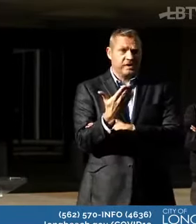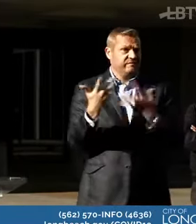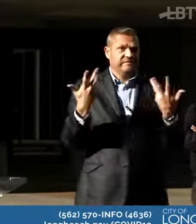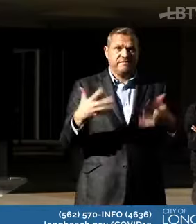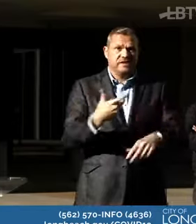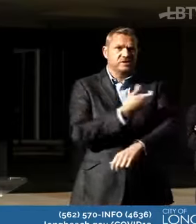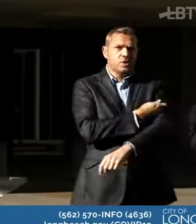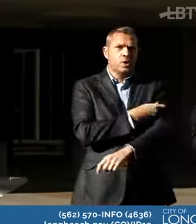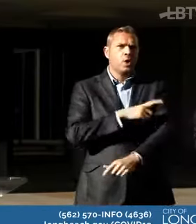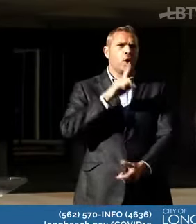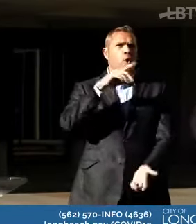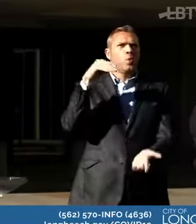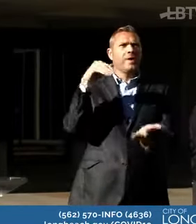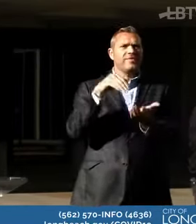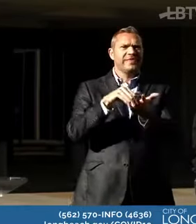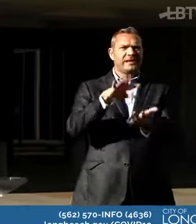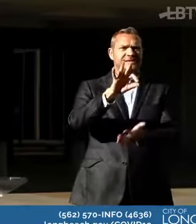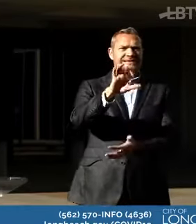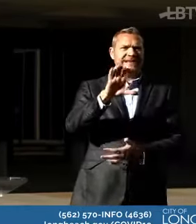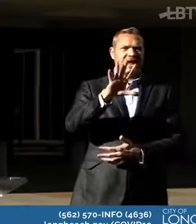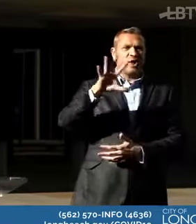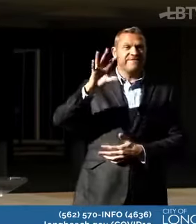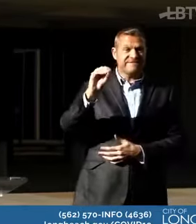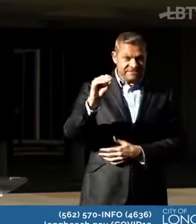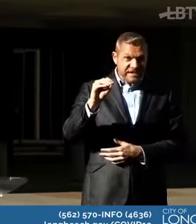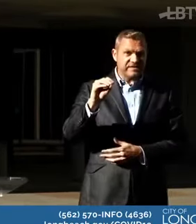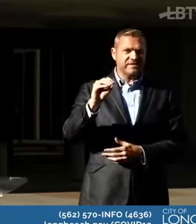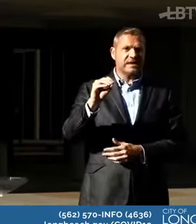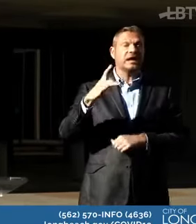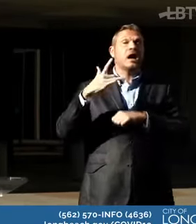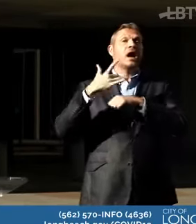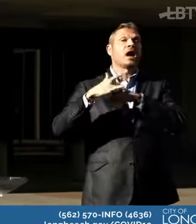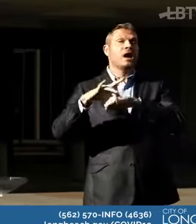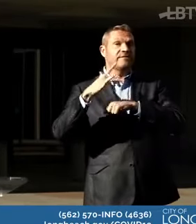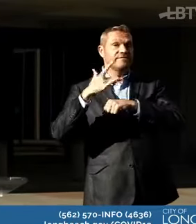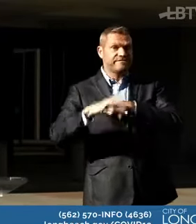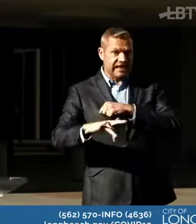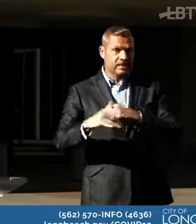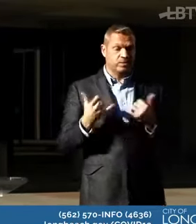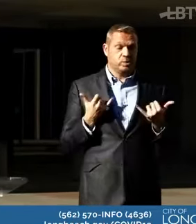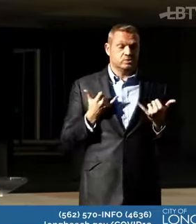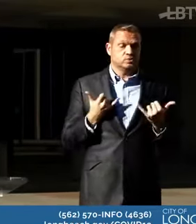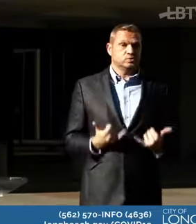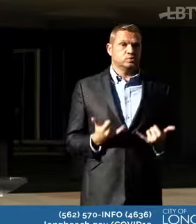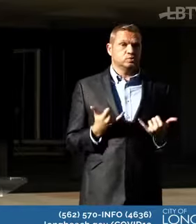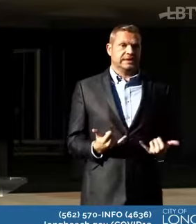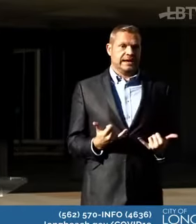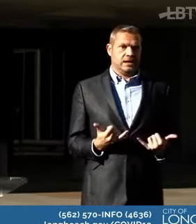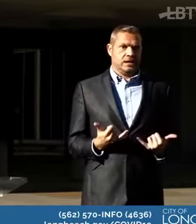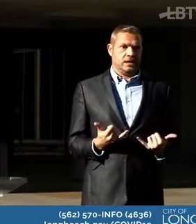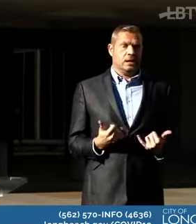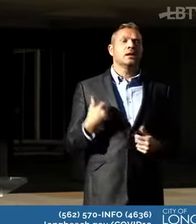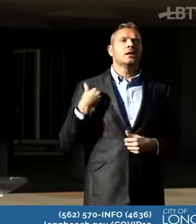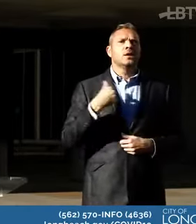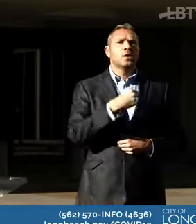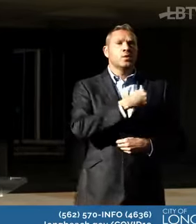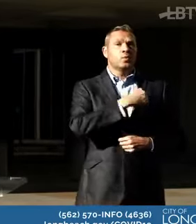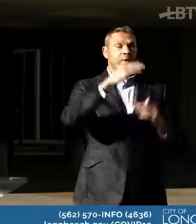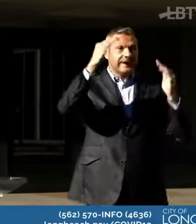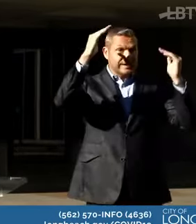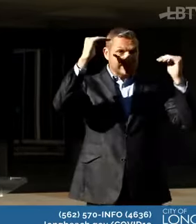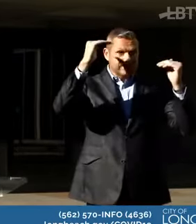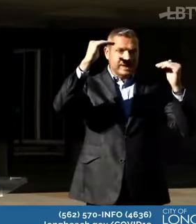so 1,950 doses are available today, and we expect to have all of